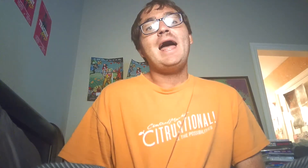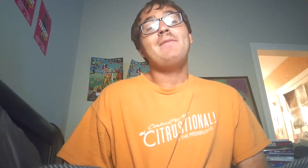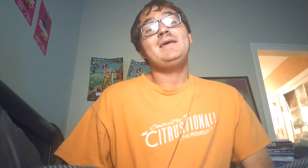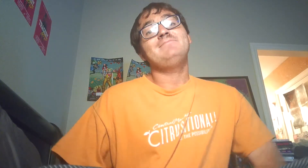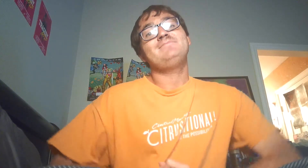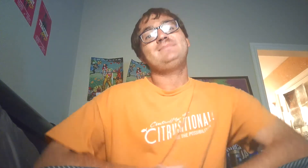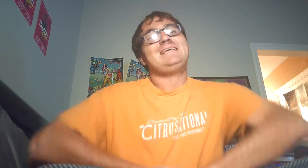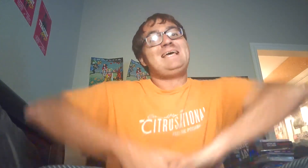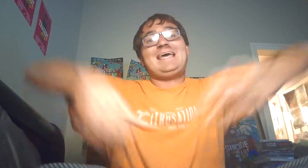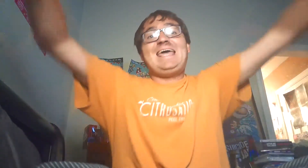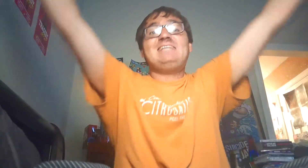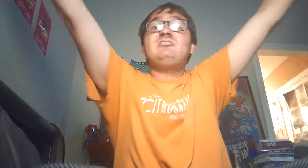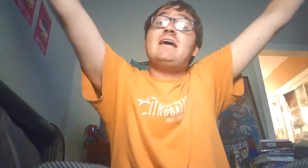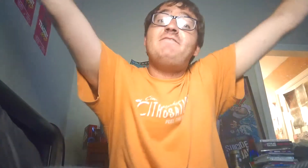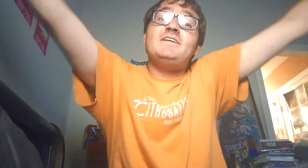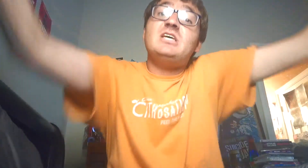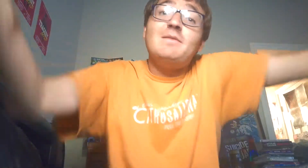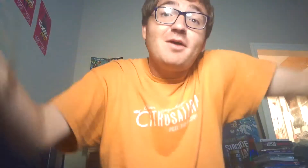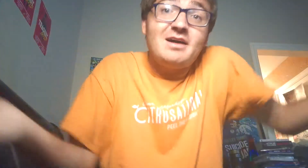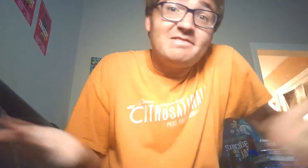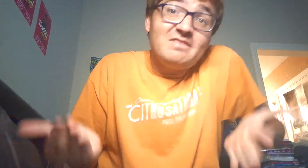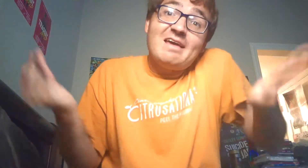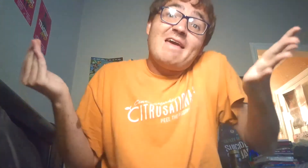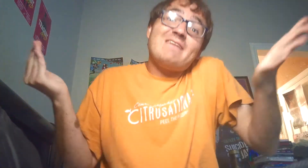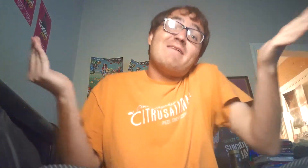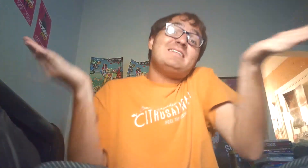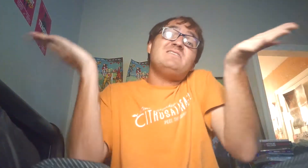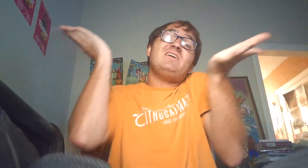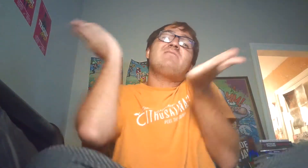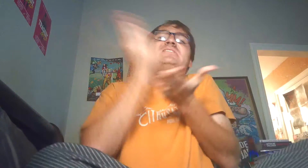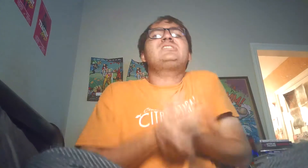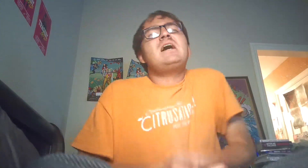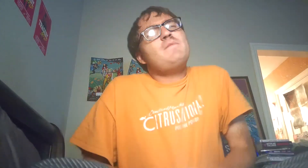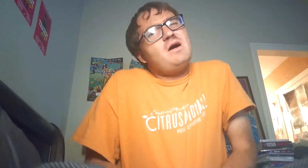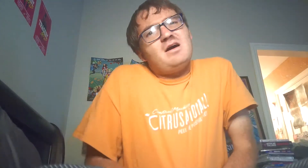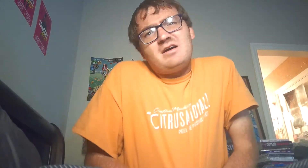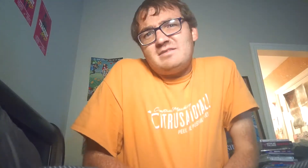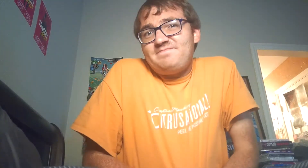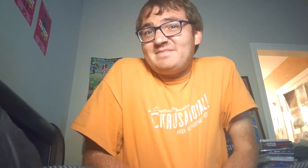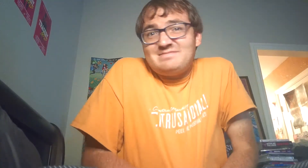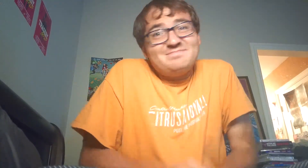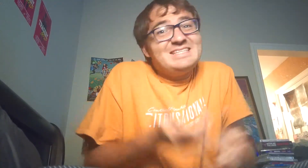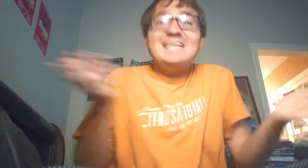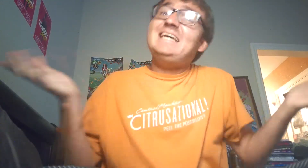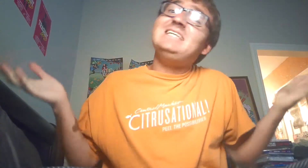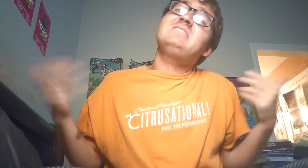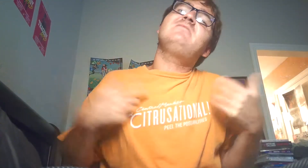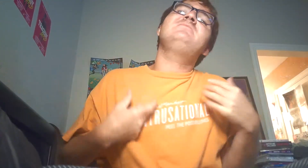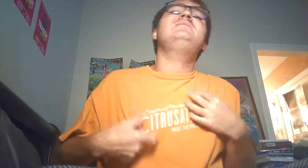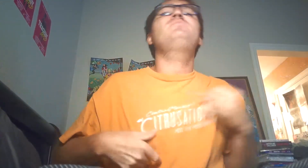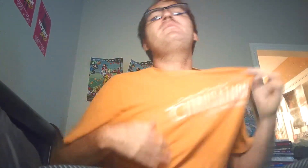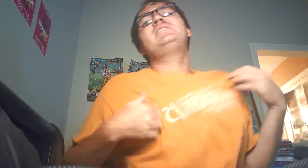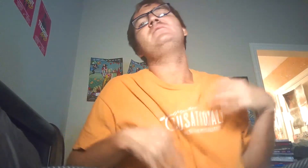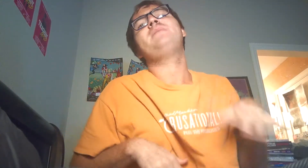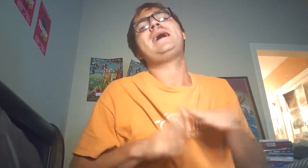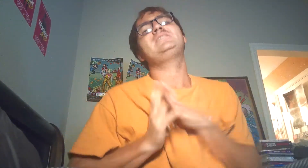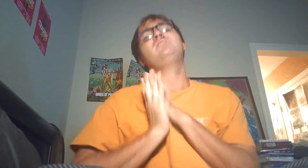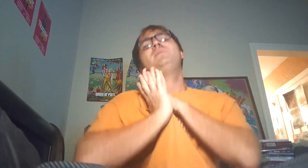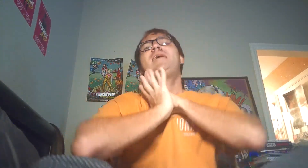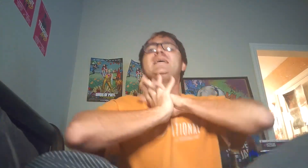mean, Netflix, come on. If y'all watch this video, just come on. Please, don't just bring my show back. Don't be canceling